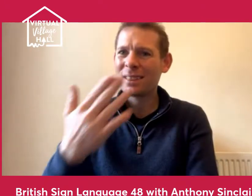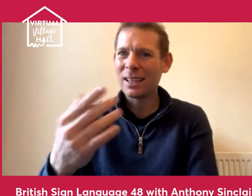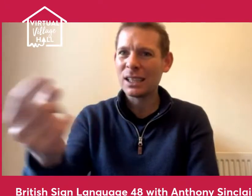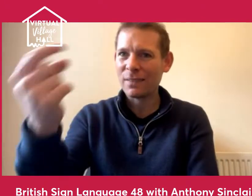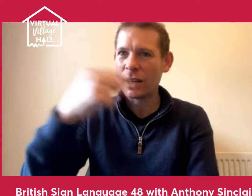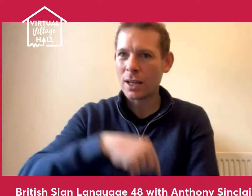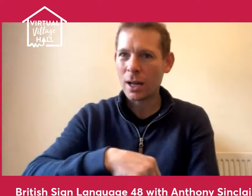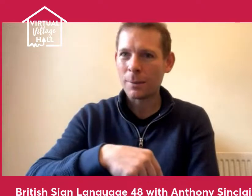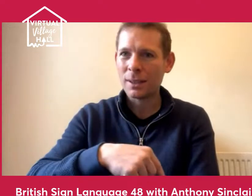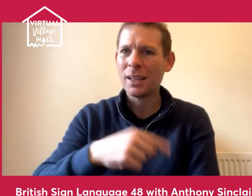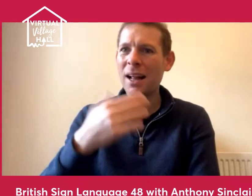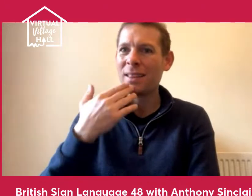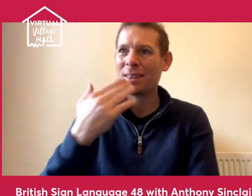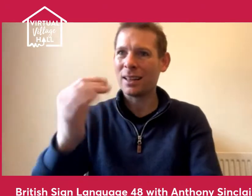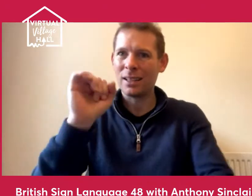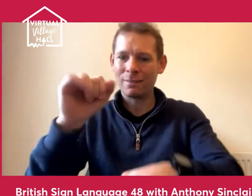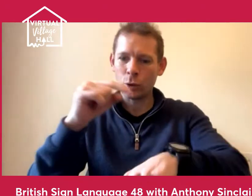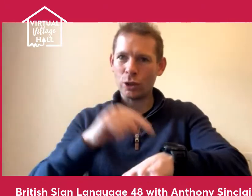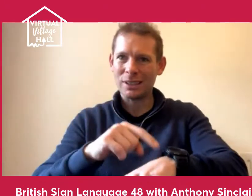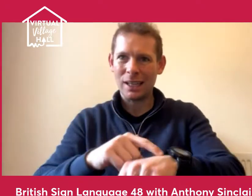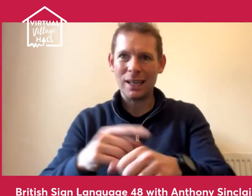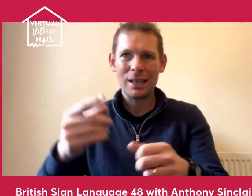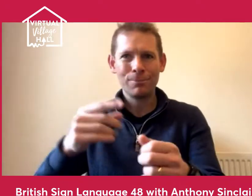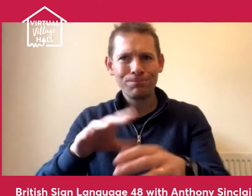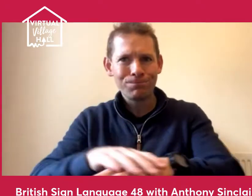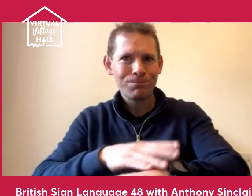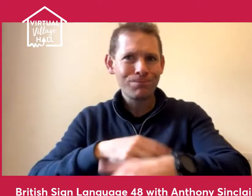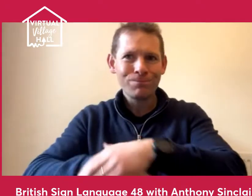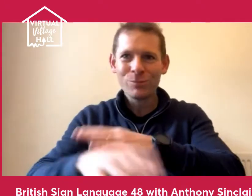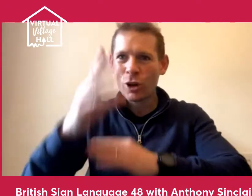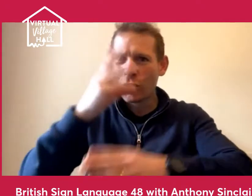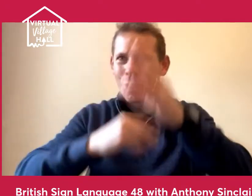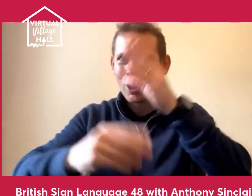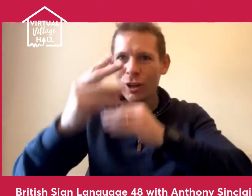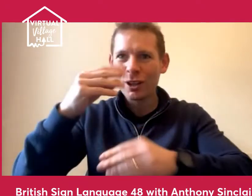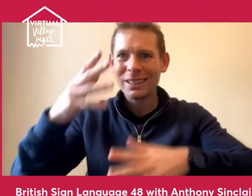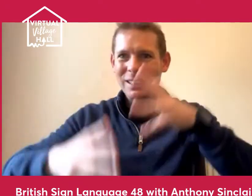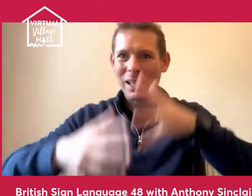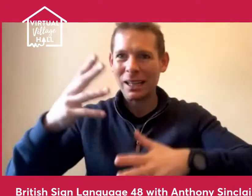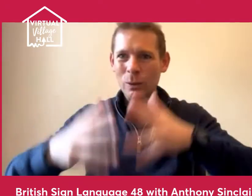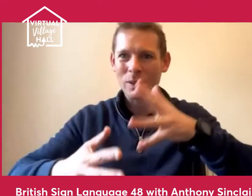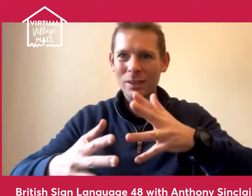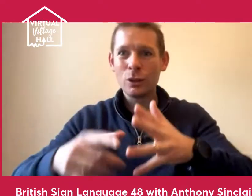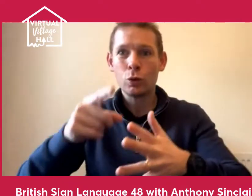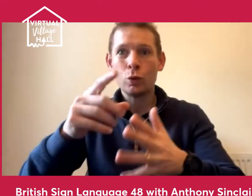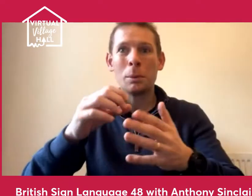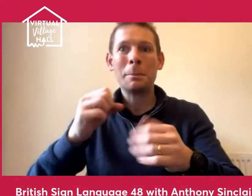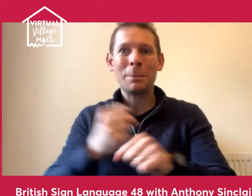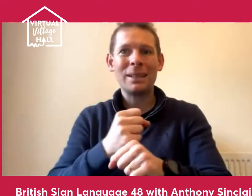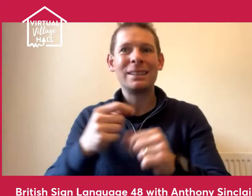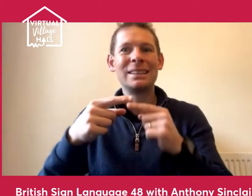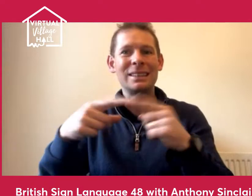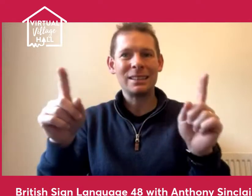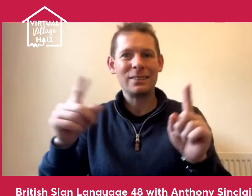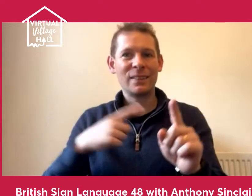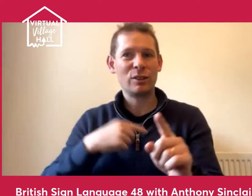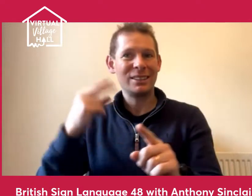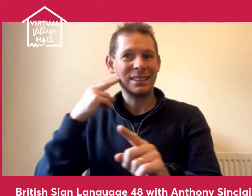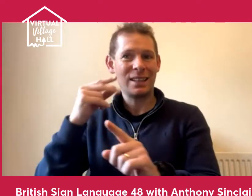So I want to say a big thank you for joining us today. Thank you for giving up your time and your interest in wanting to learn sign language. You do make a big